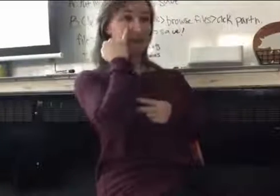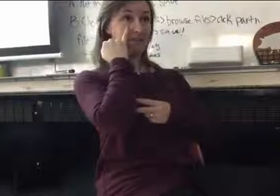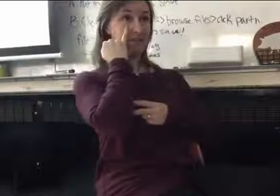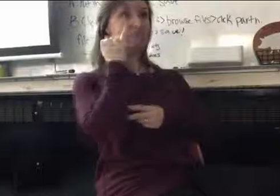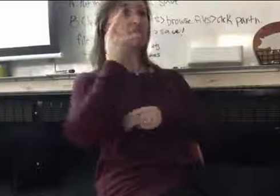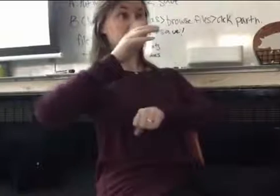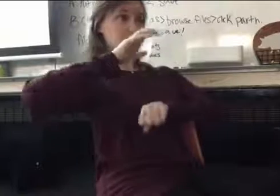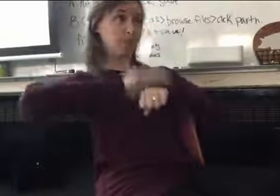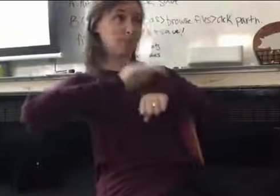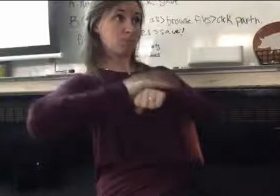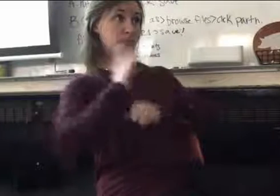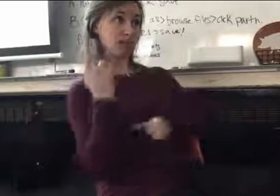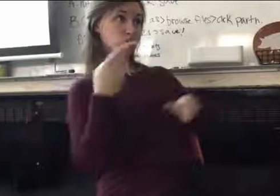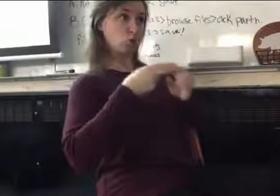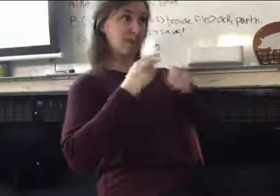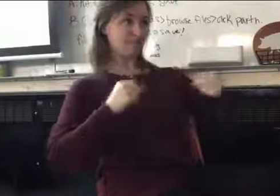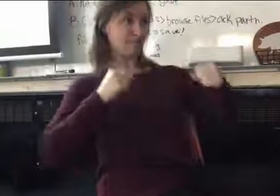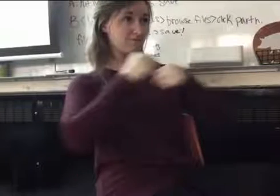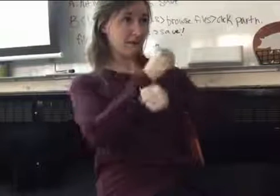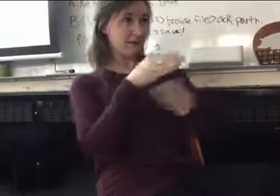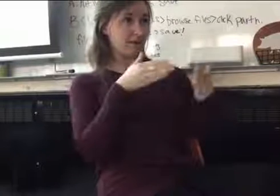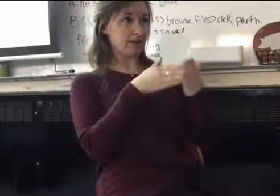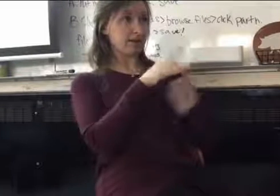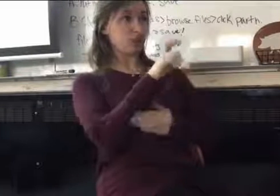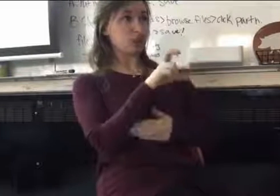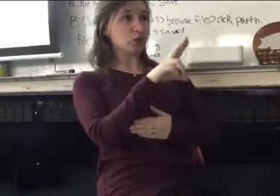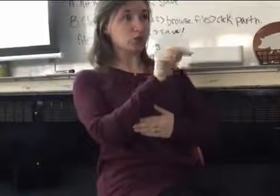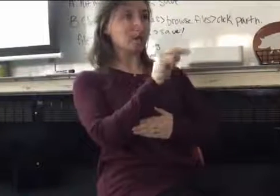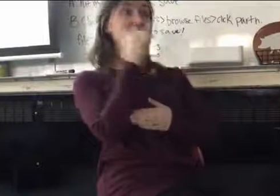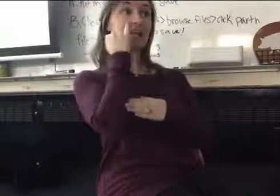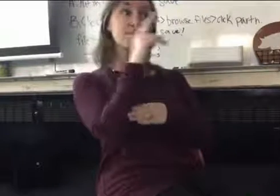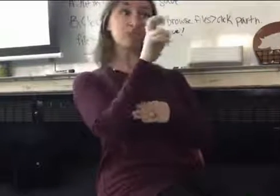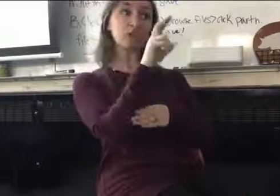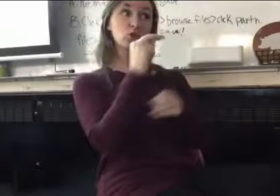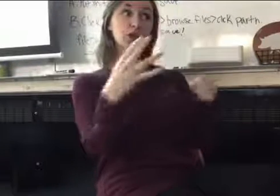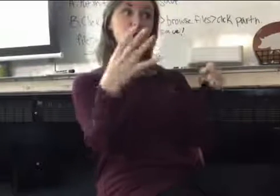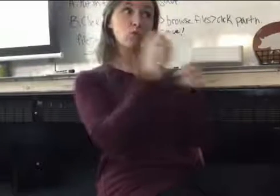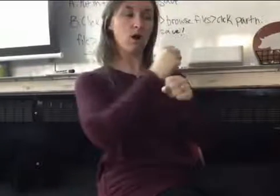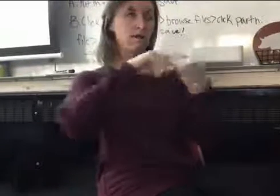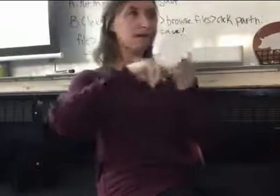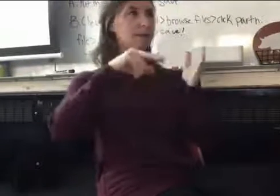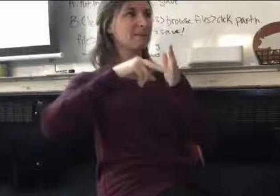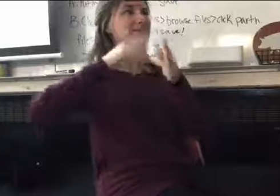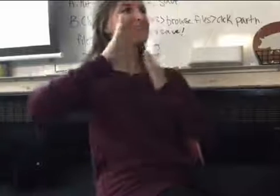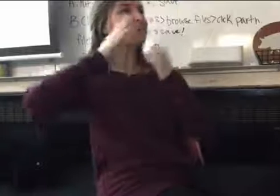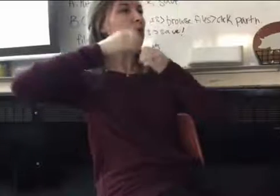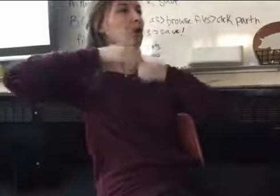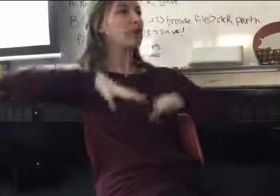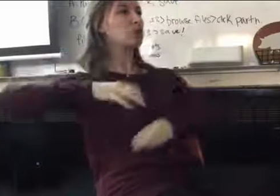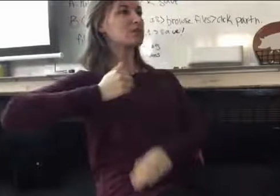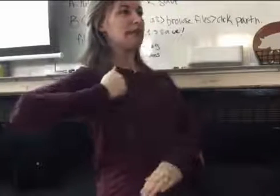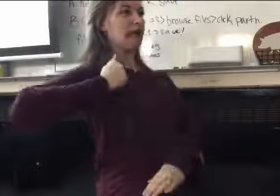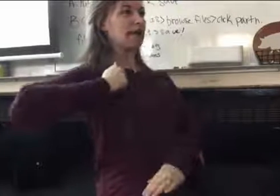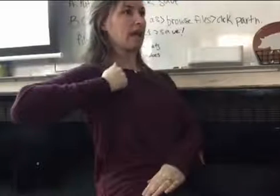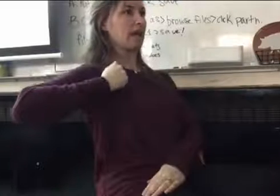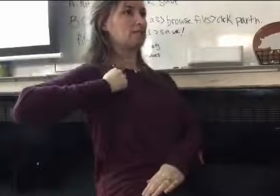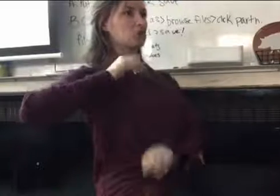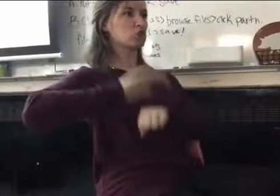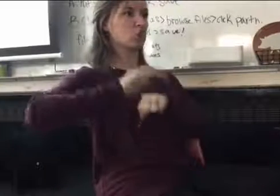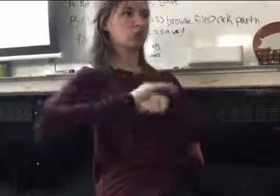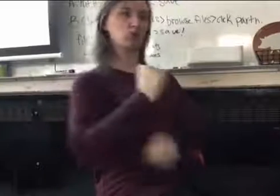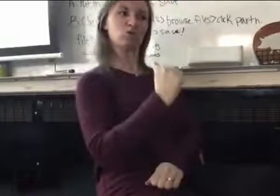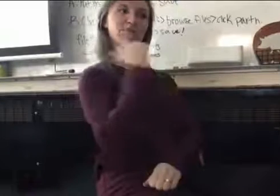against the Union, which is more than likely what would happen, if the Union won, they'd lose Canada, and they didn't want to lose Canada. But Britain refuses to fight in the